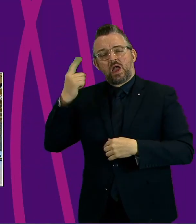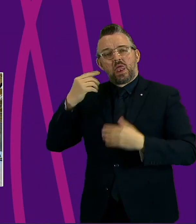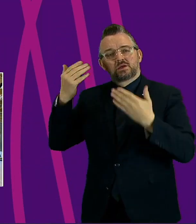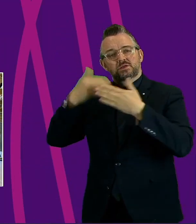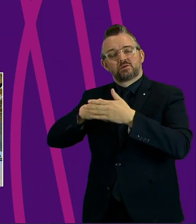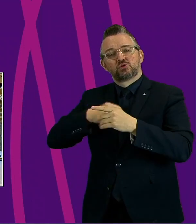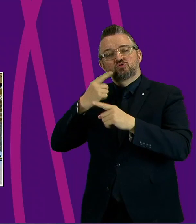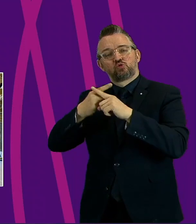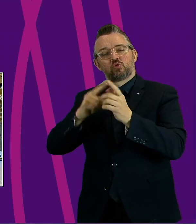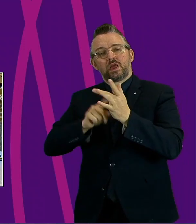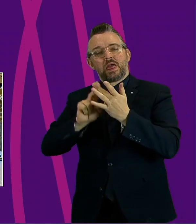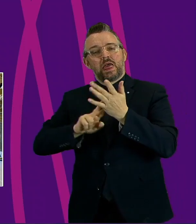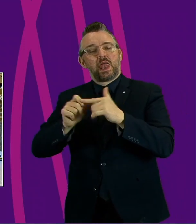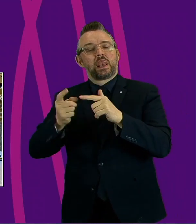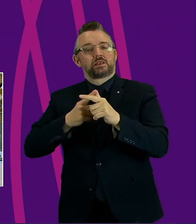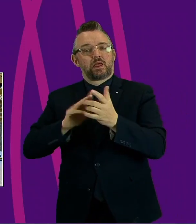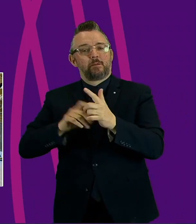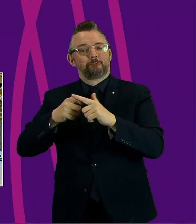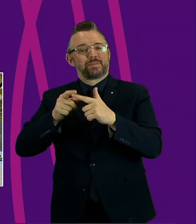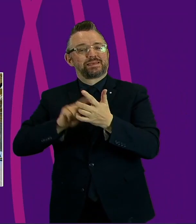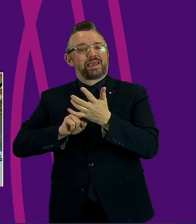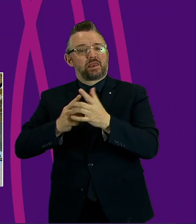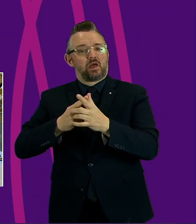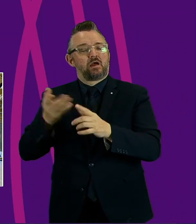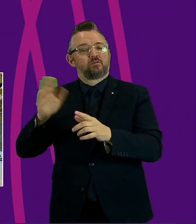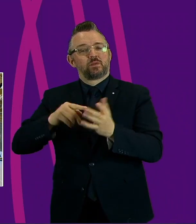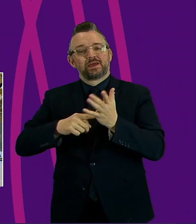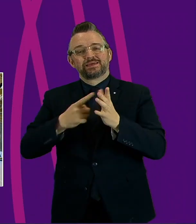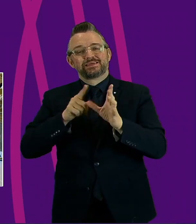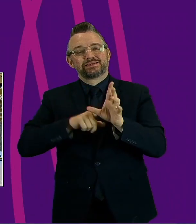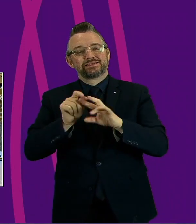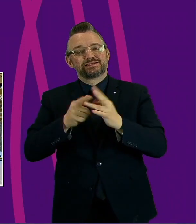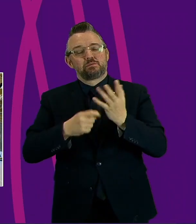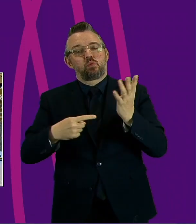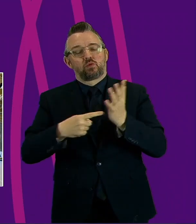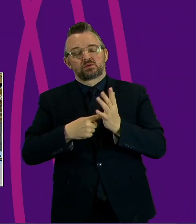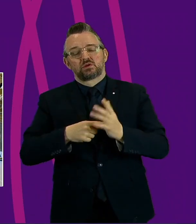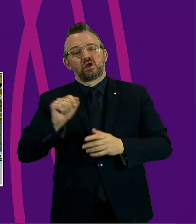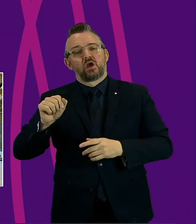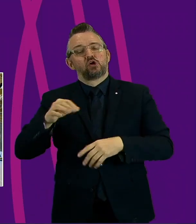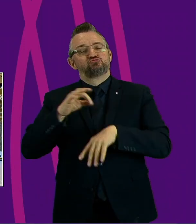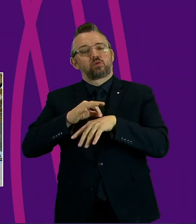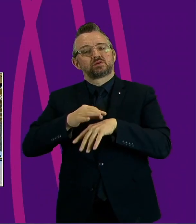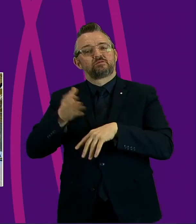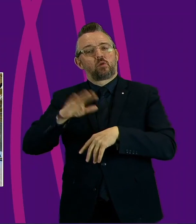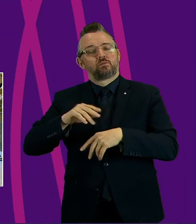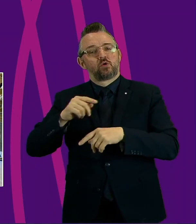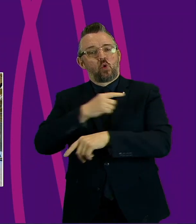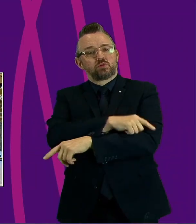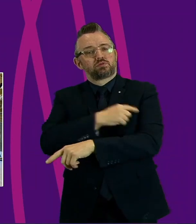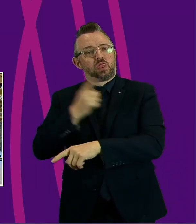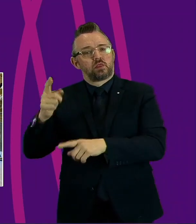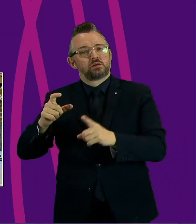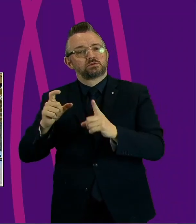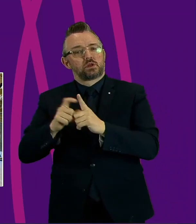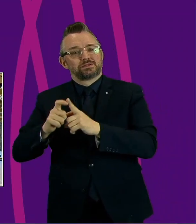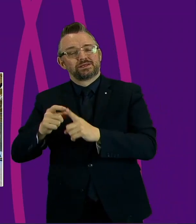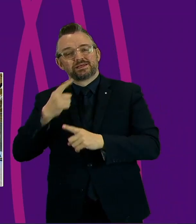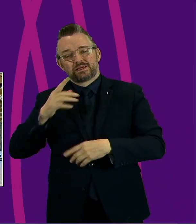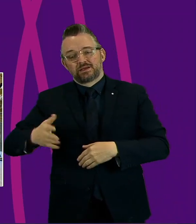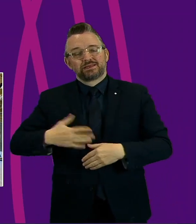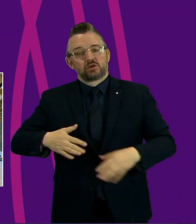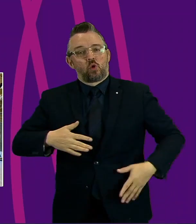Tayport. Doctors at Ninewells have told her she needs her gallbladder removed, but because of the virus measures, she can only